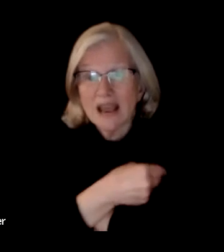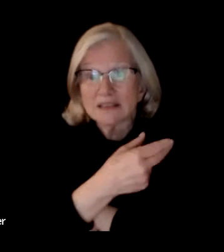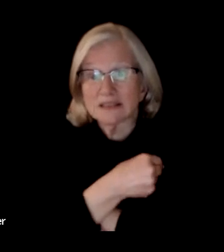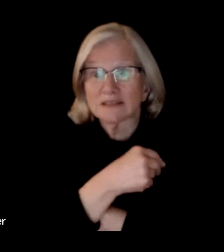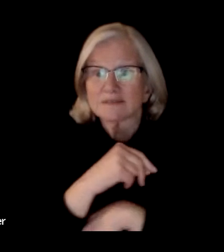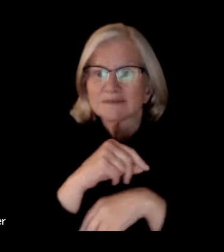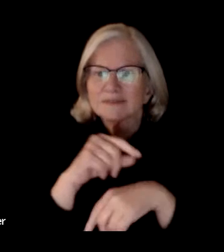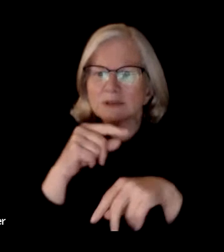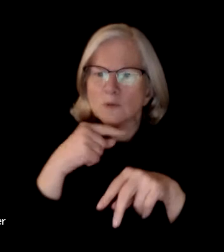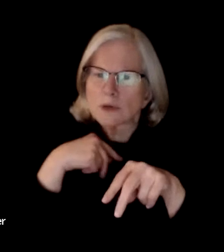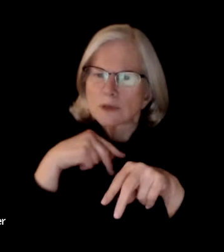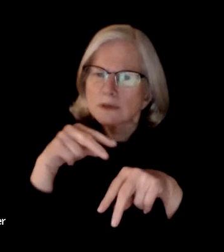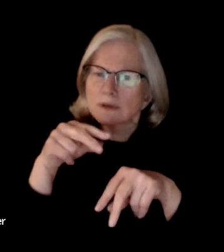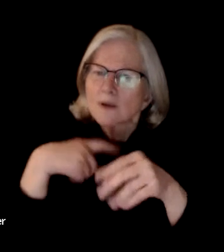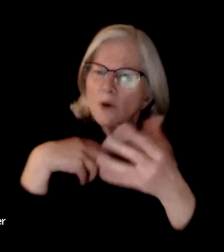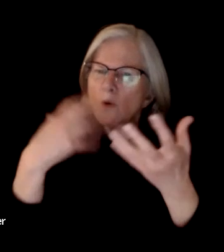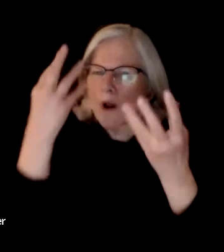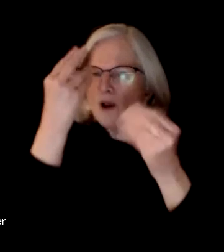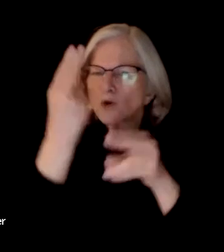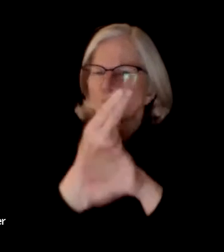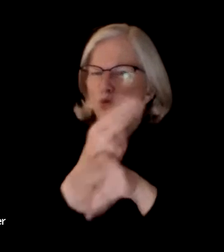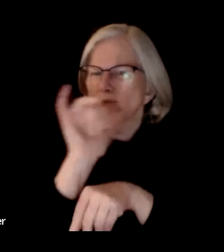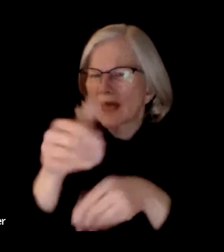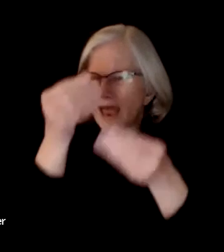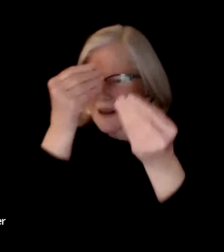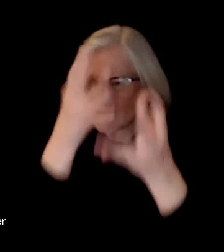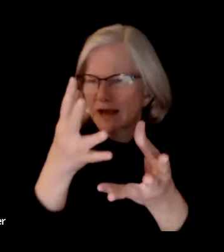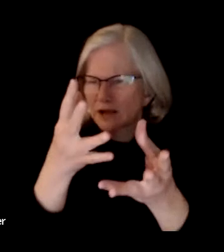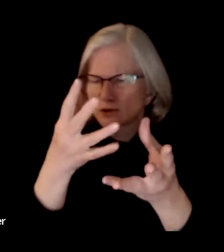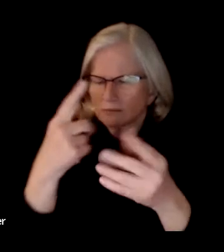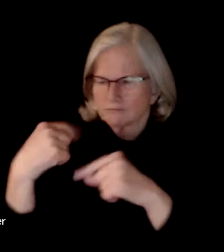reviewing the information that we received. All right, thank you.